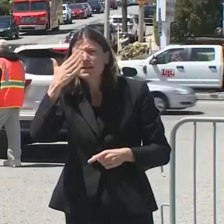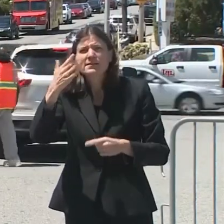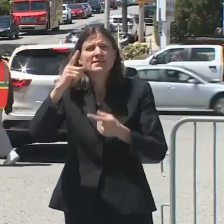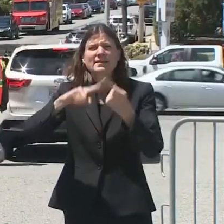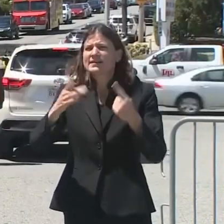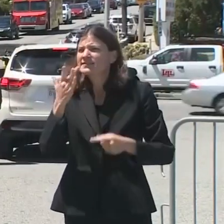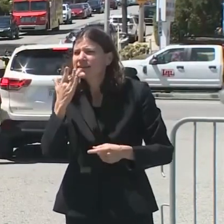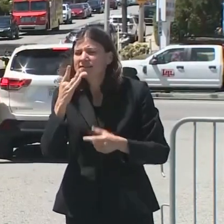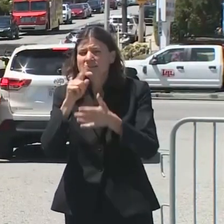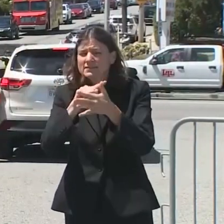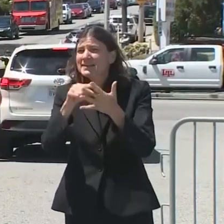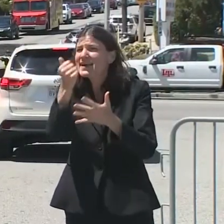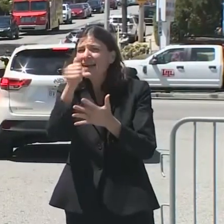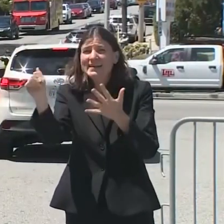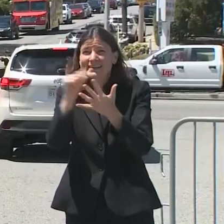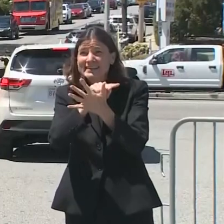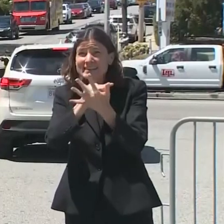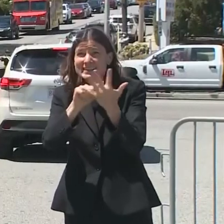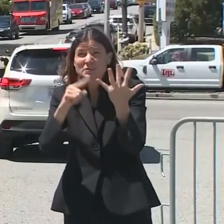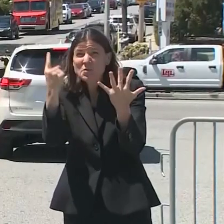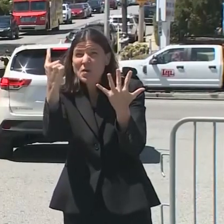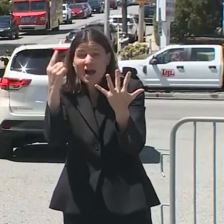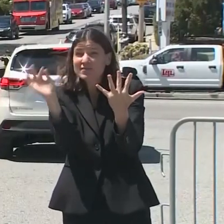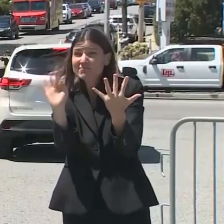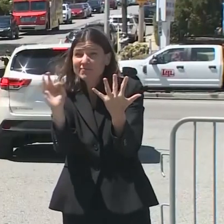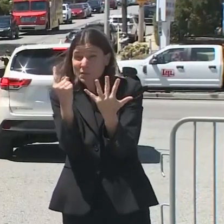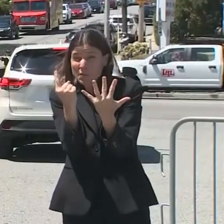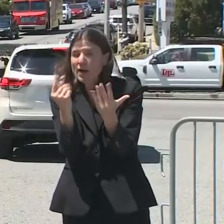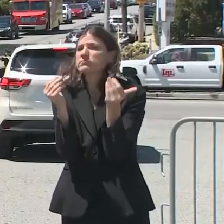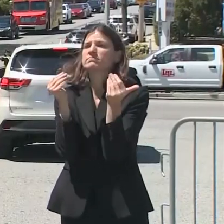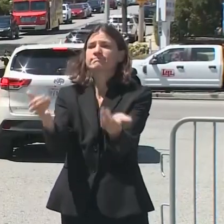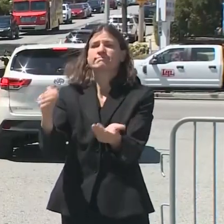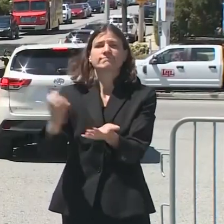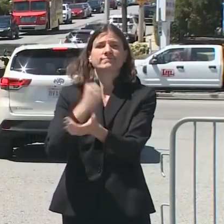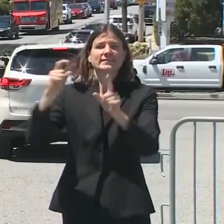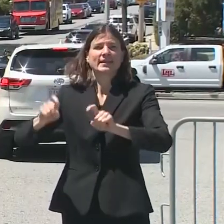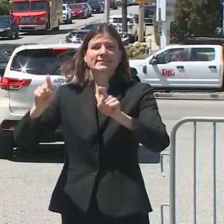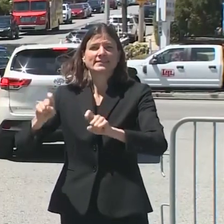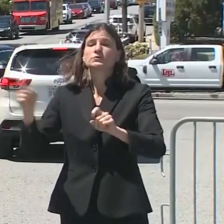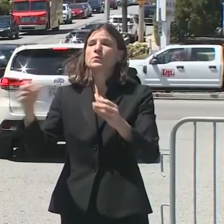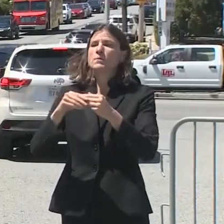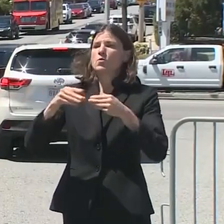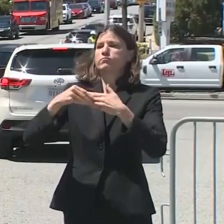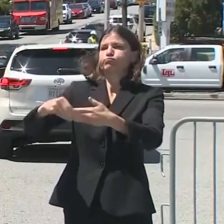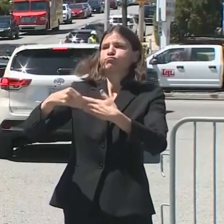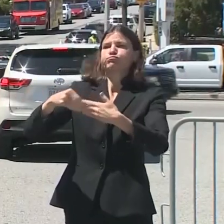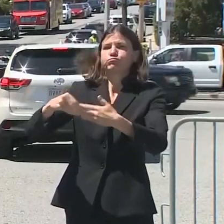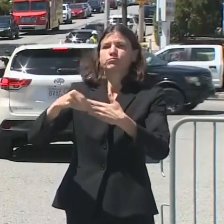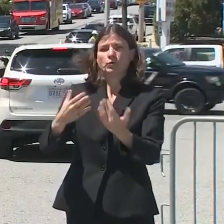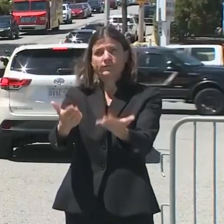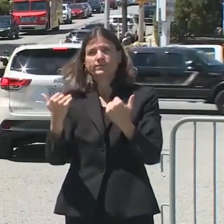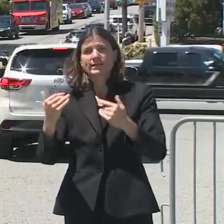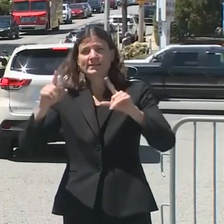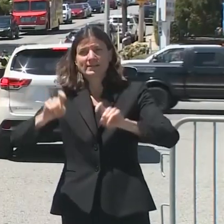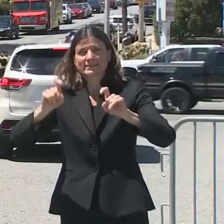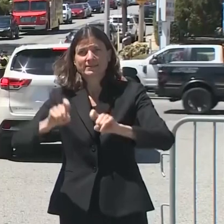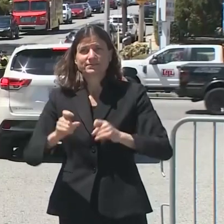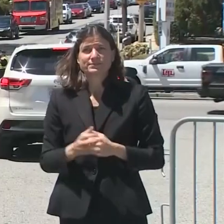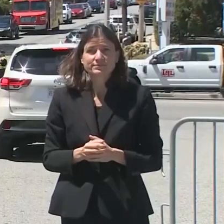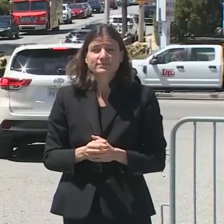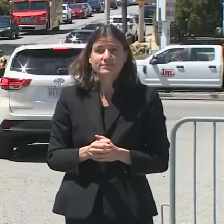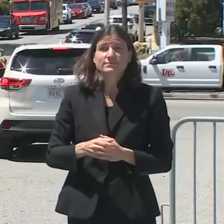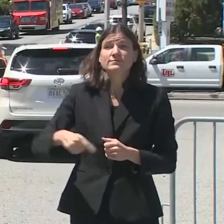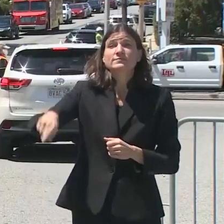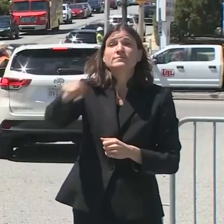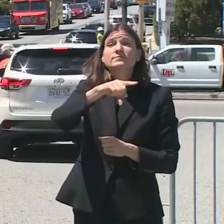That updated guidance recommends that all individuals in Massachusetts identified as close contacts of COVID-19 cases